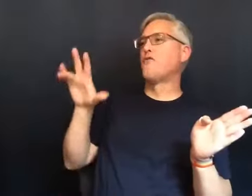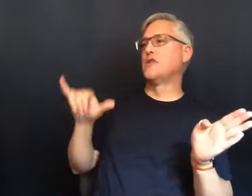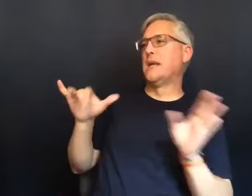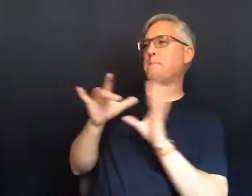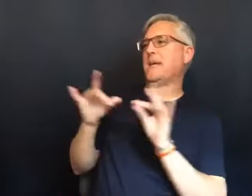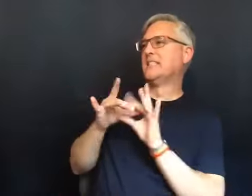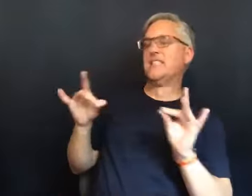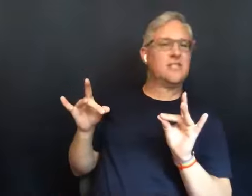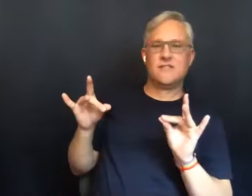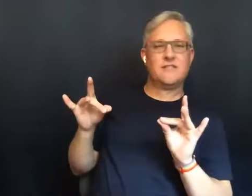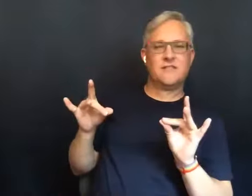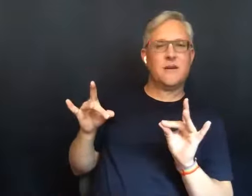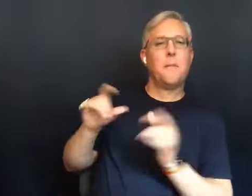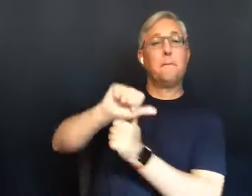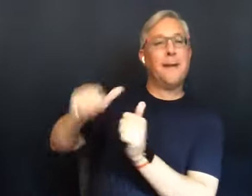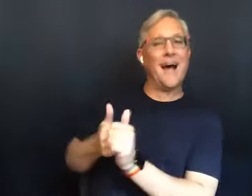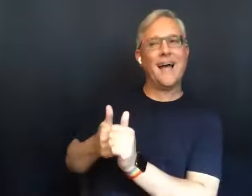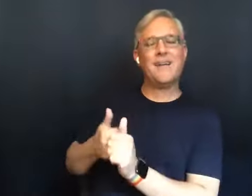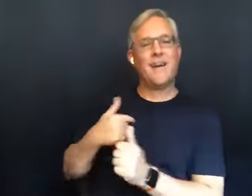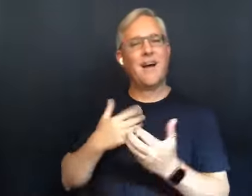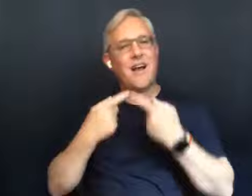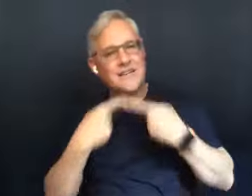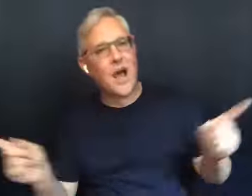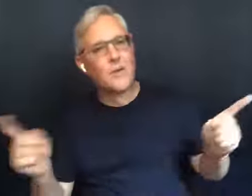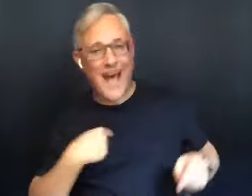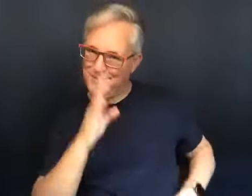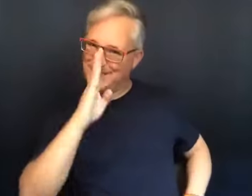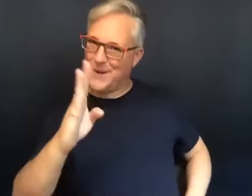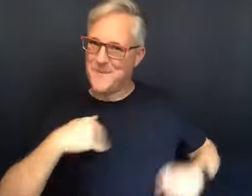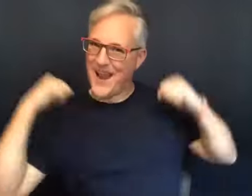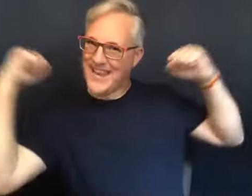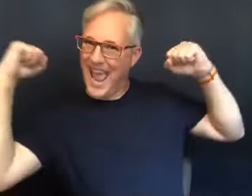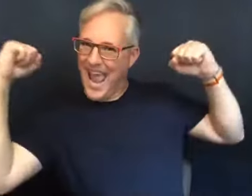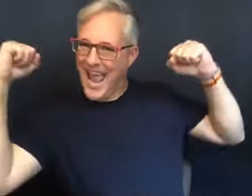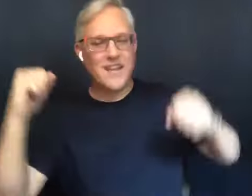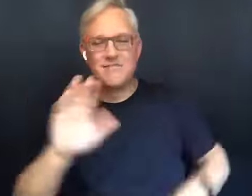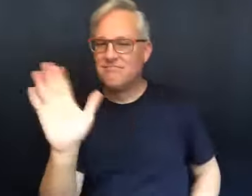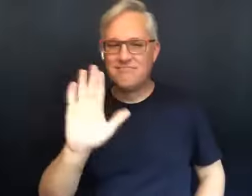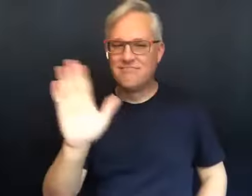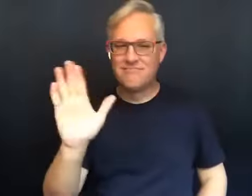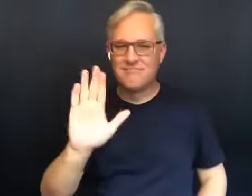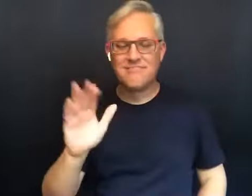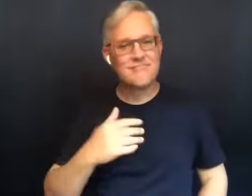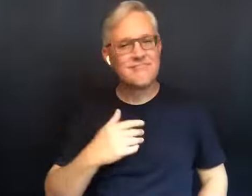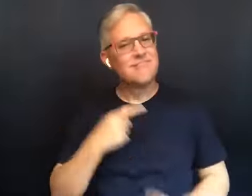A generic message so that I can announce my own recovery really doesn't seem to fulfill what our primary purpose